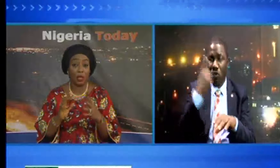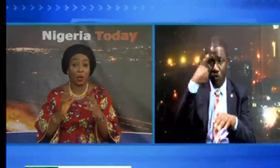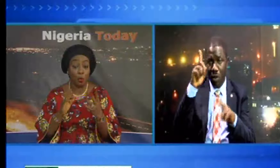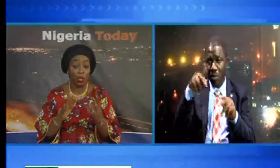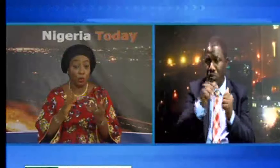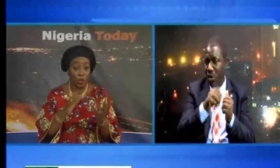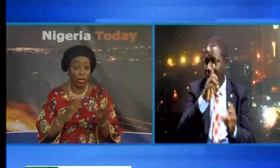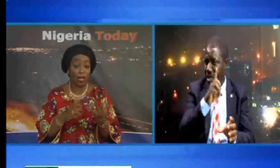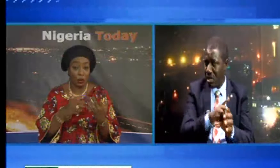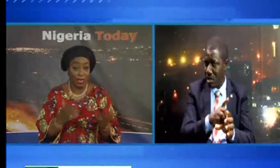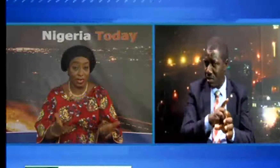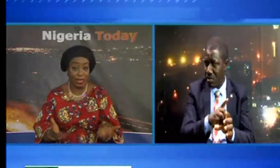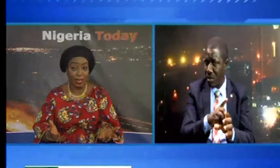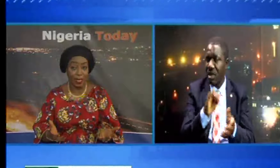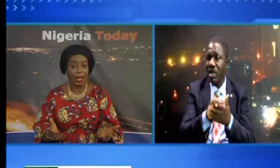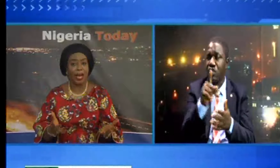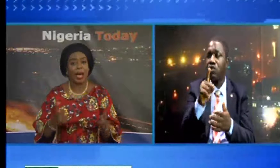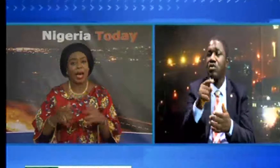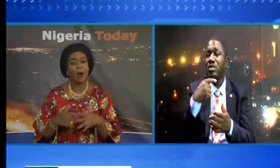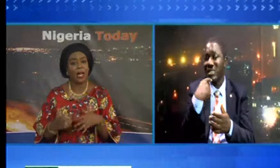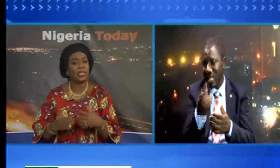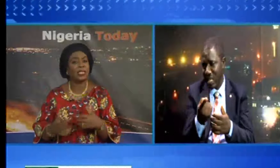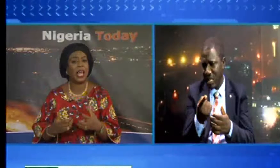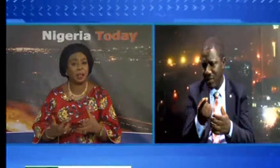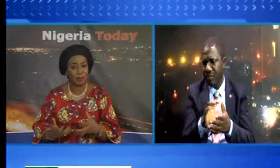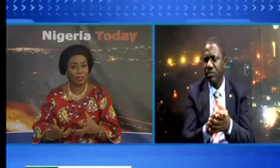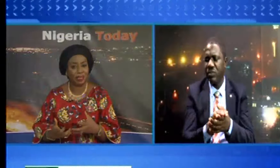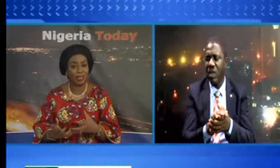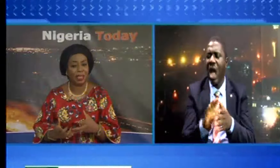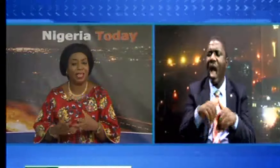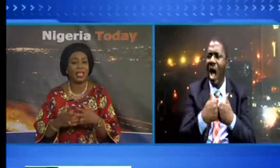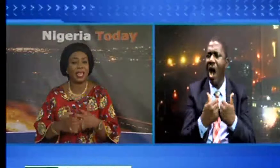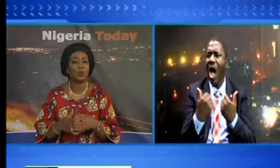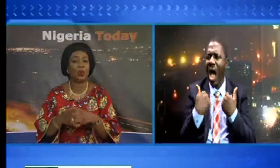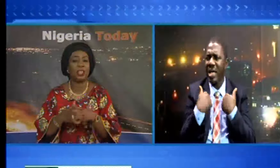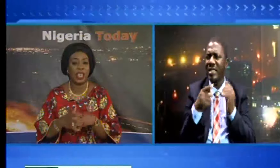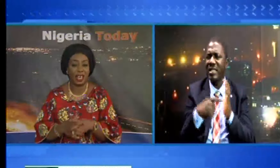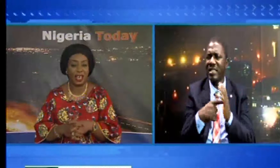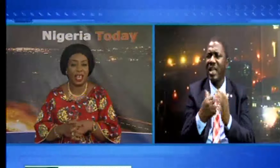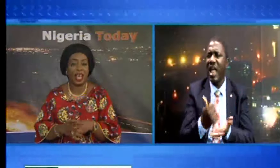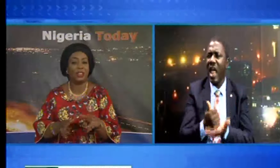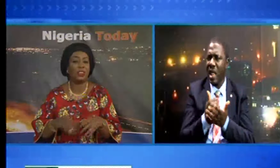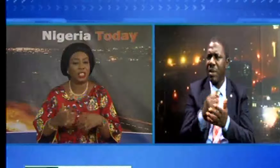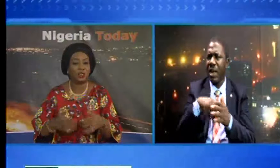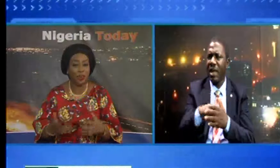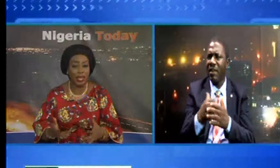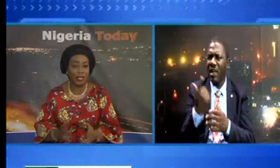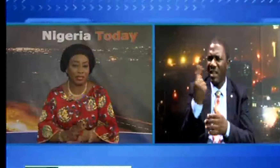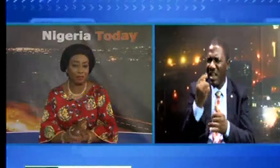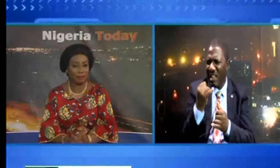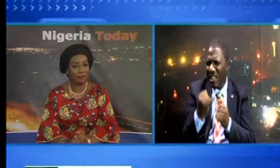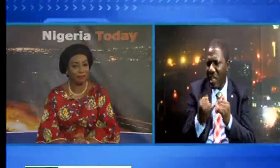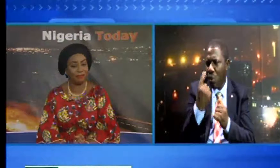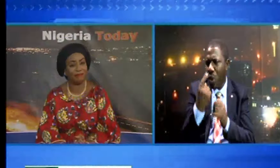disabilities, which you heard and you rightly said. How has this helped in the last 1 year, and does it